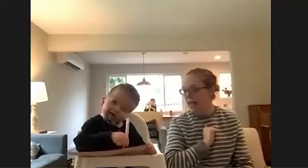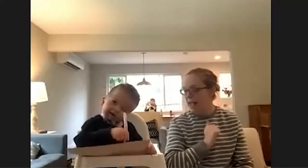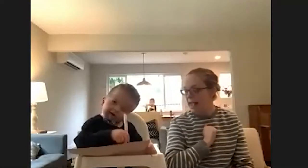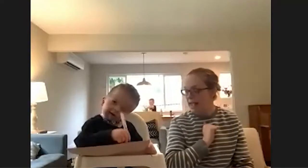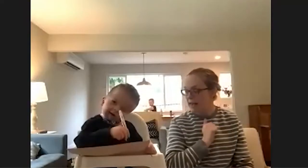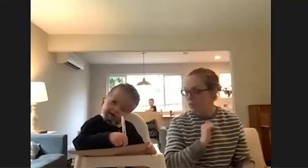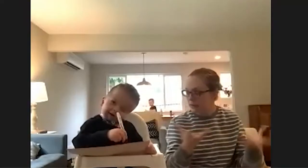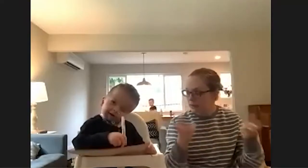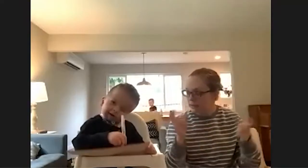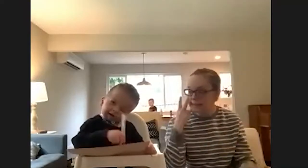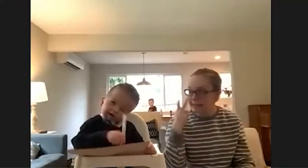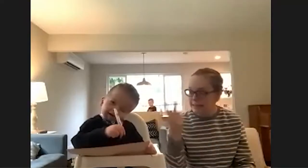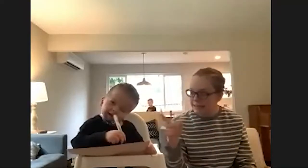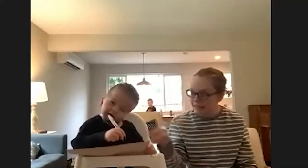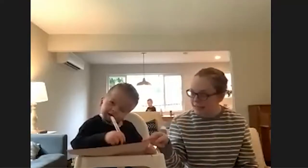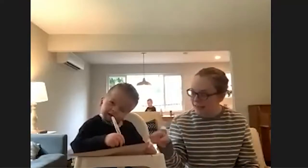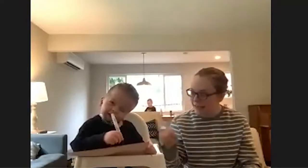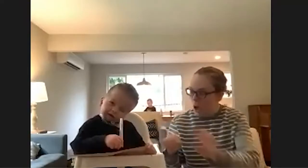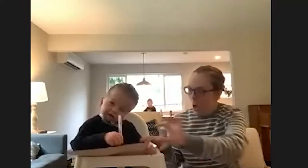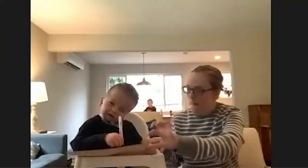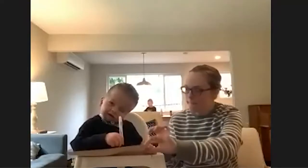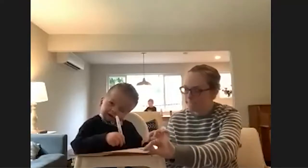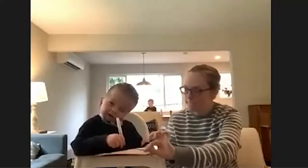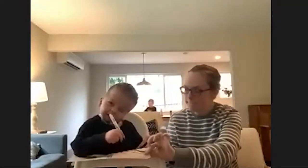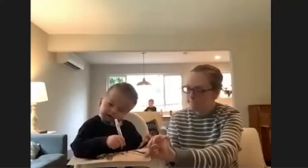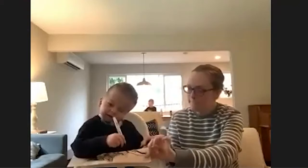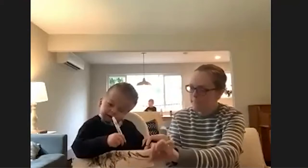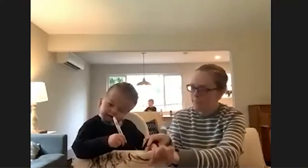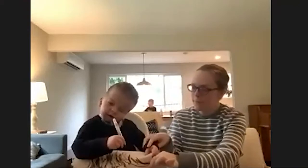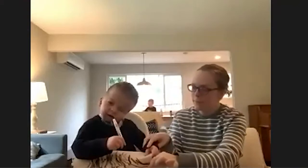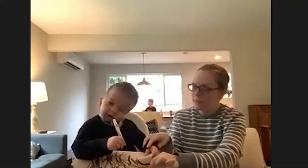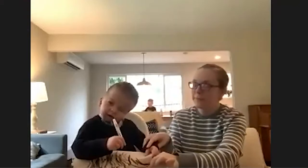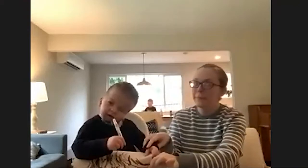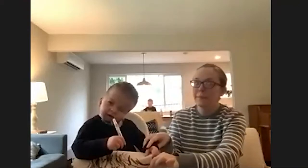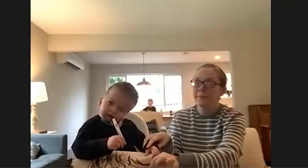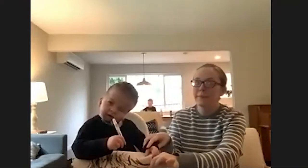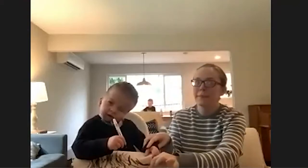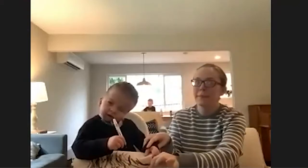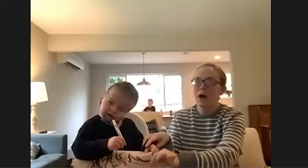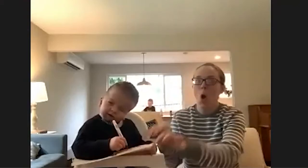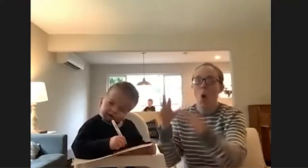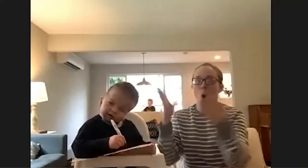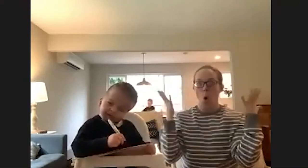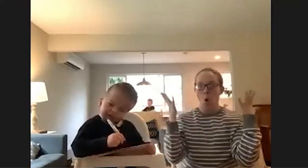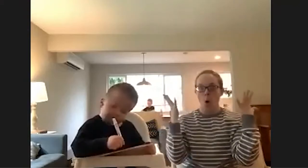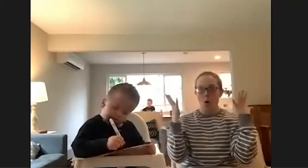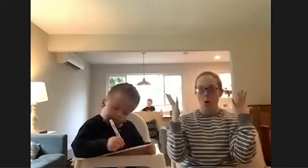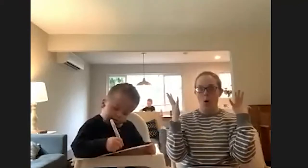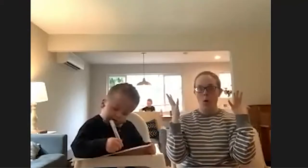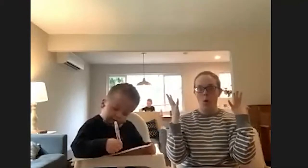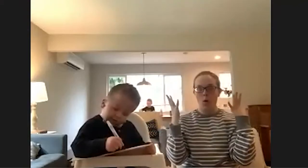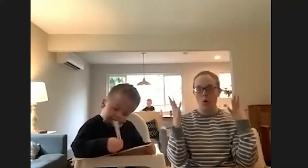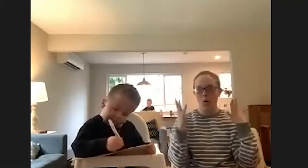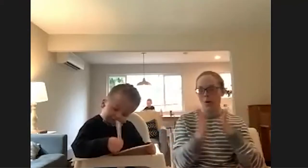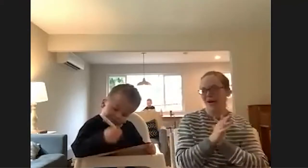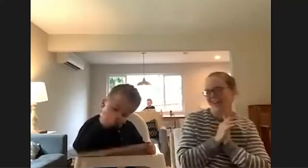Show them, buddy. Let them see. Let's hold it up. Oh, wow.